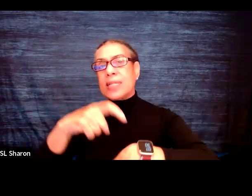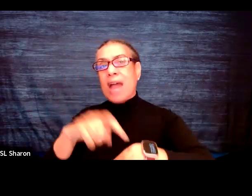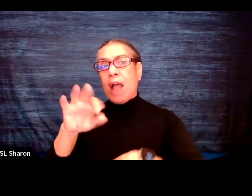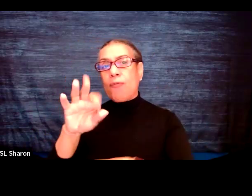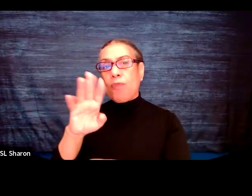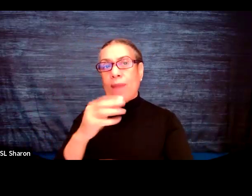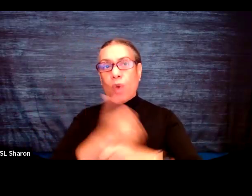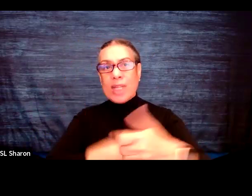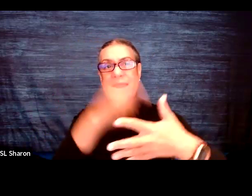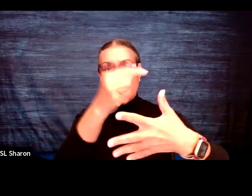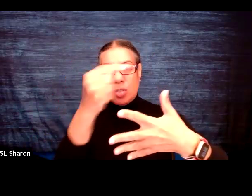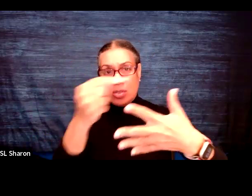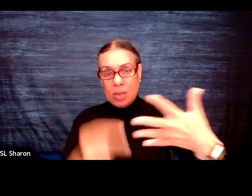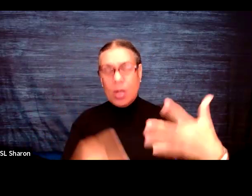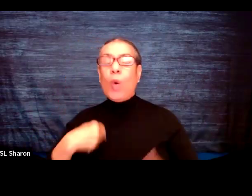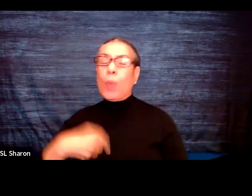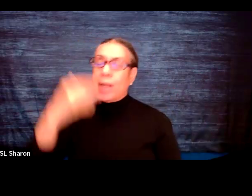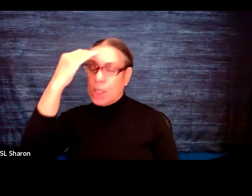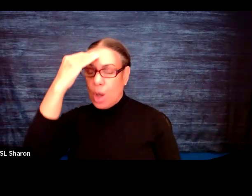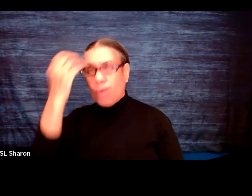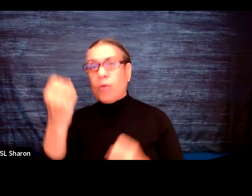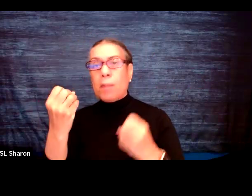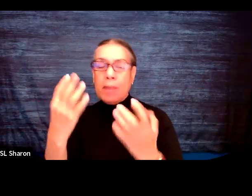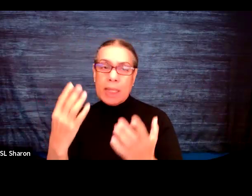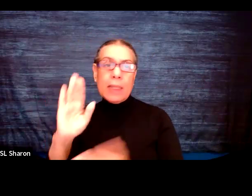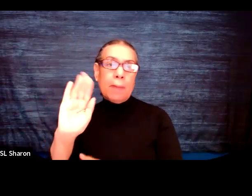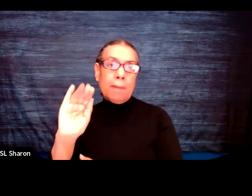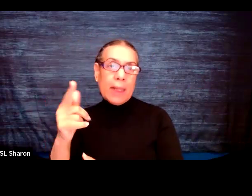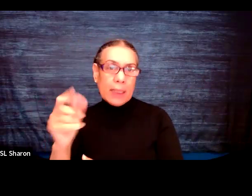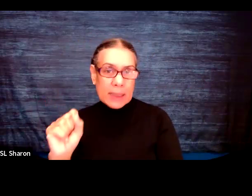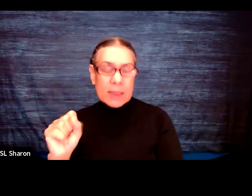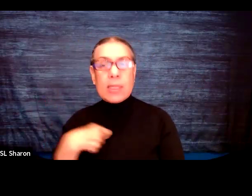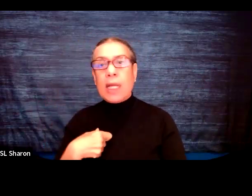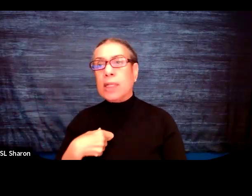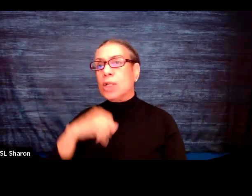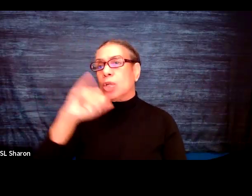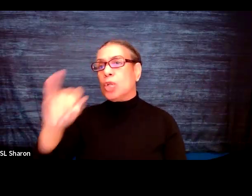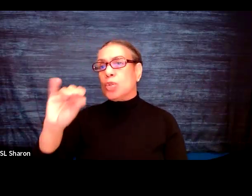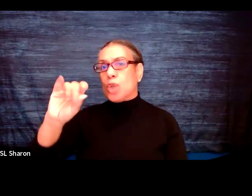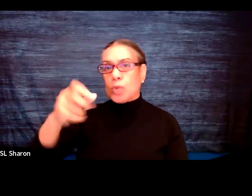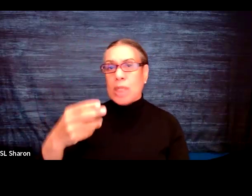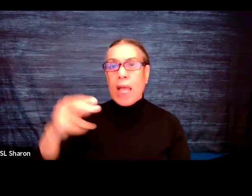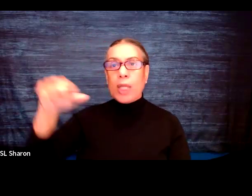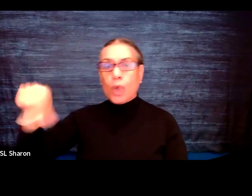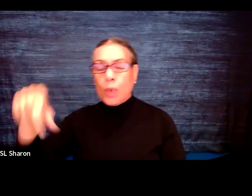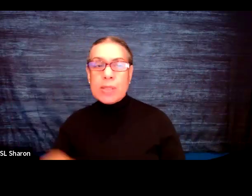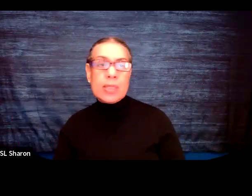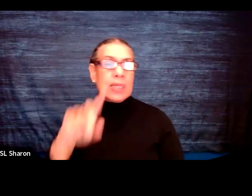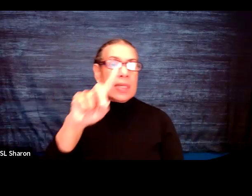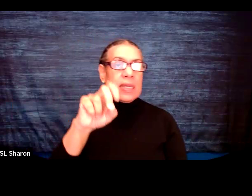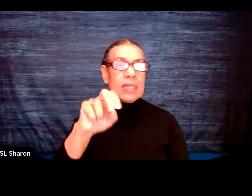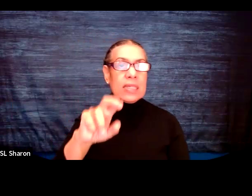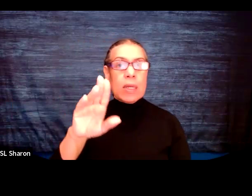each. We certainly know it very well by a number of buildings that have been built recently, such as Josiah Quincy, Arts Academy, et cetera, Dearborn, that were all part